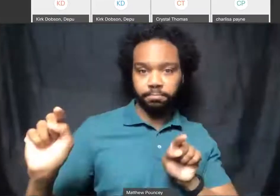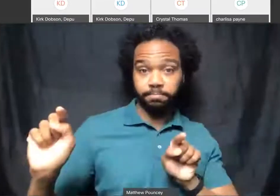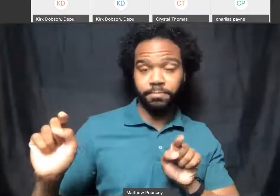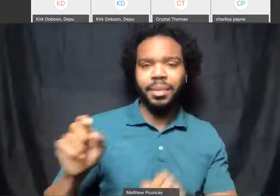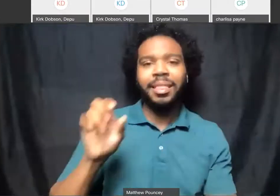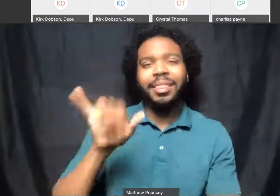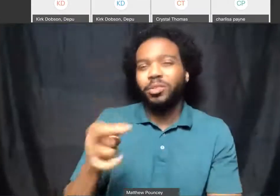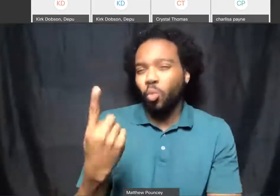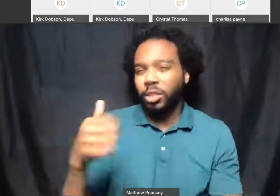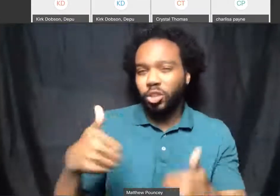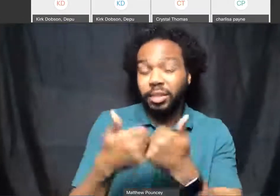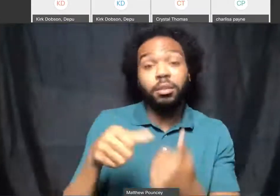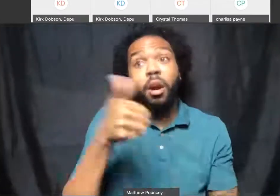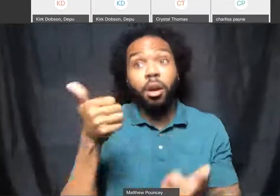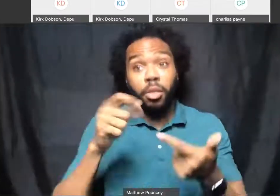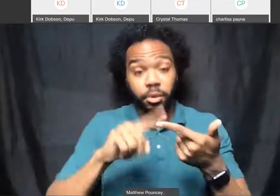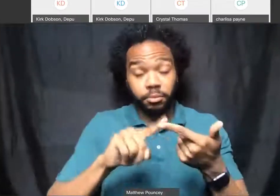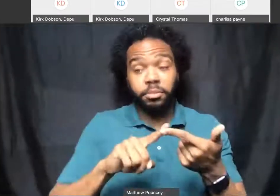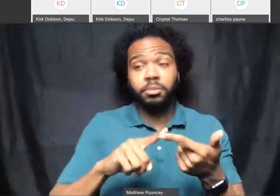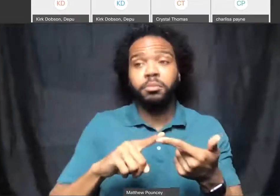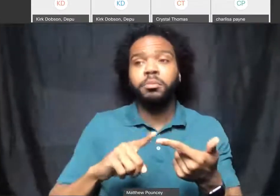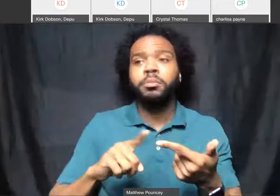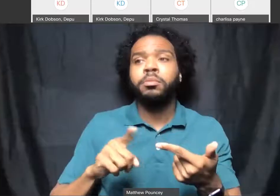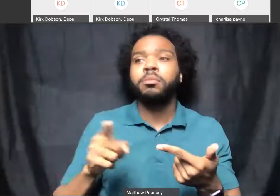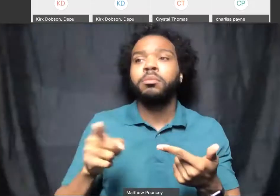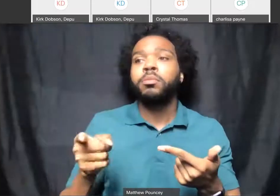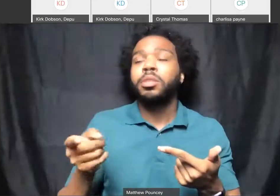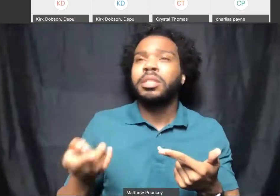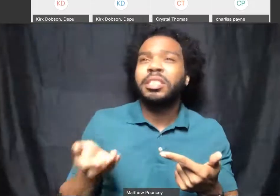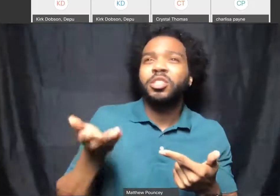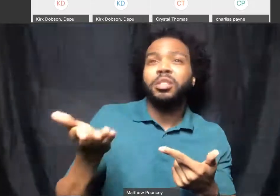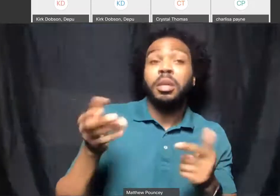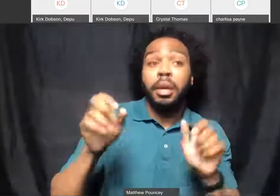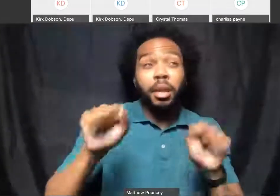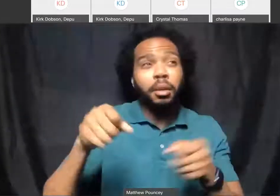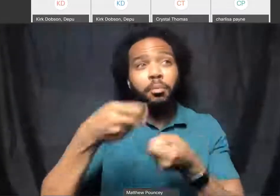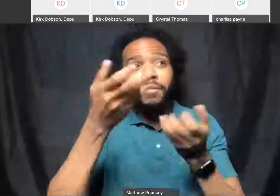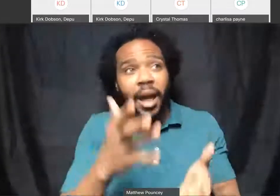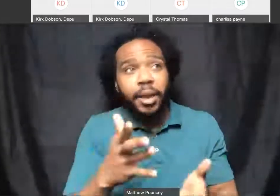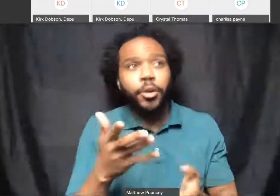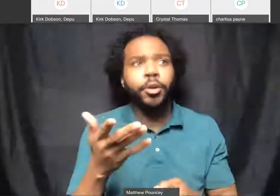challenge. The other suggestion, could a provider, could an